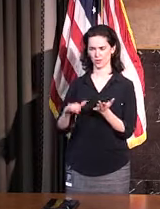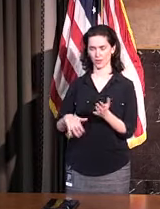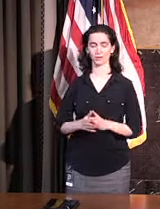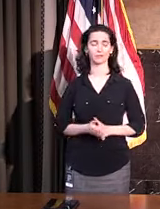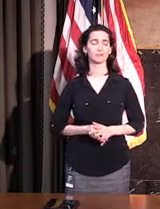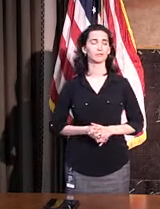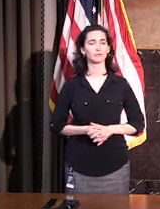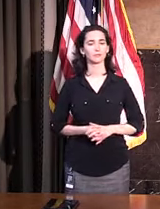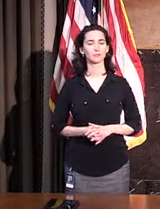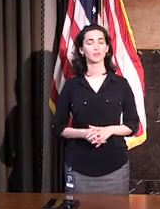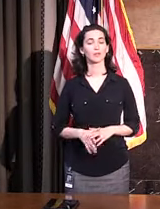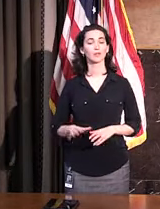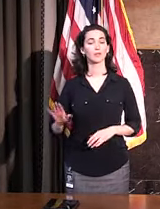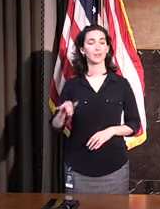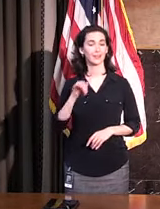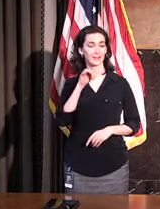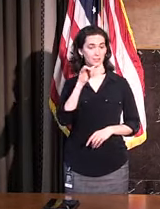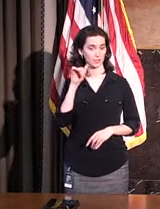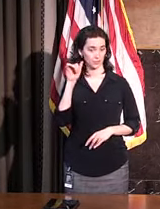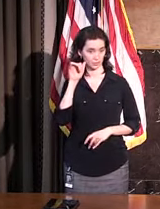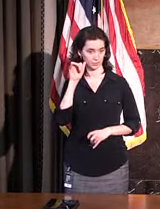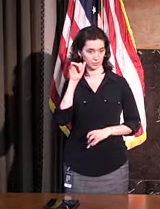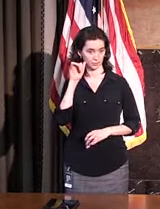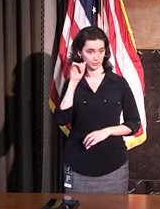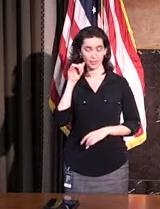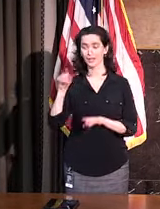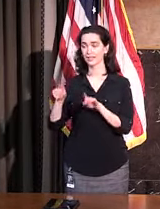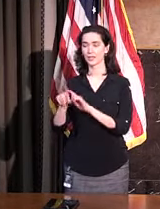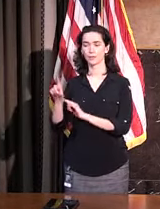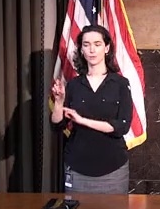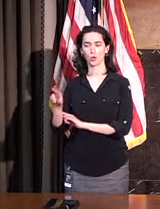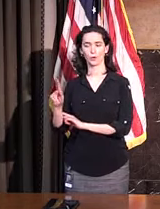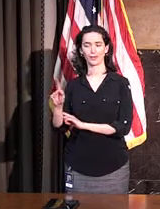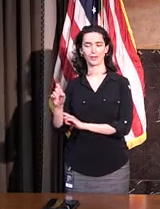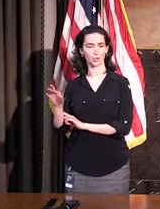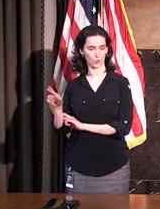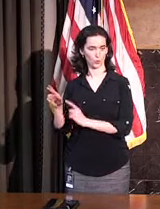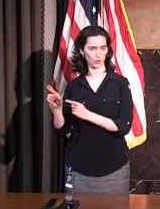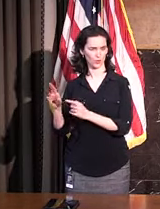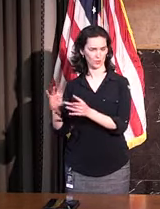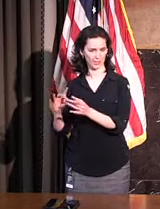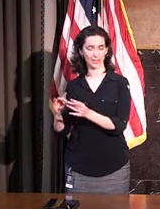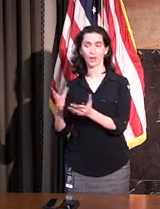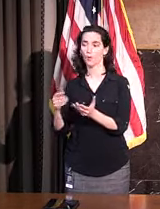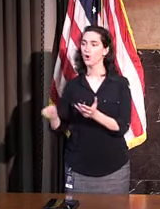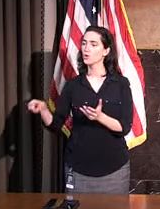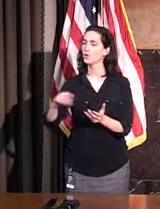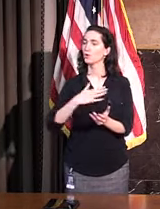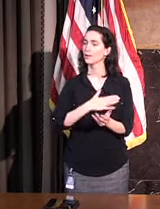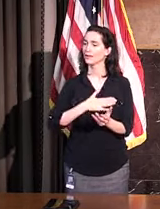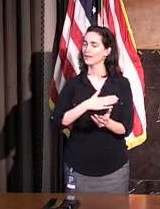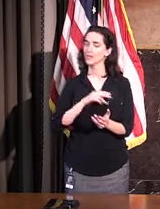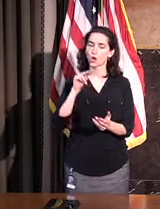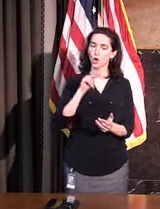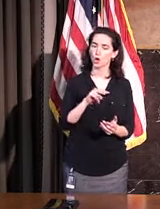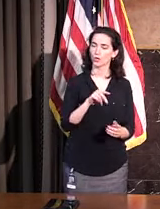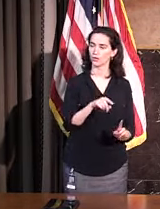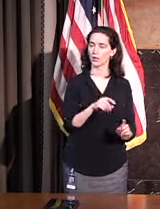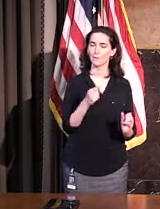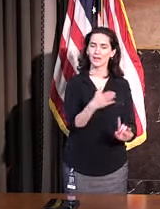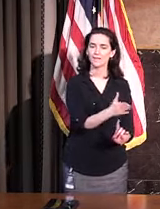yesterday, and I, like Dr. Cantor, encourage you to go out and just take a look at those